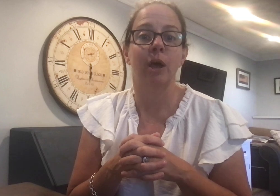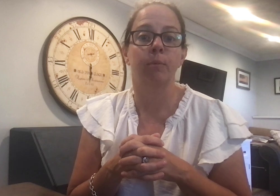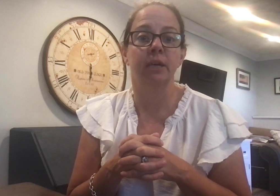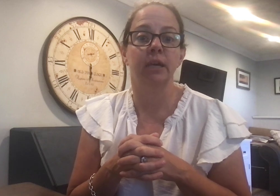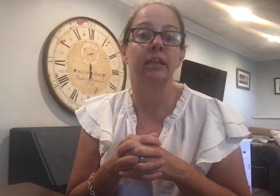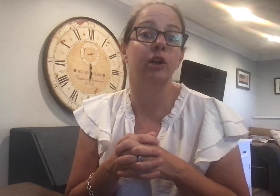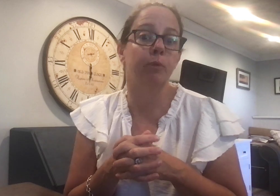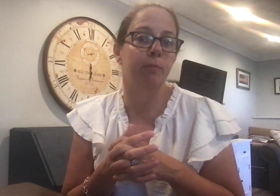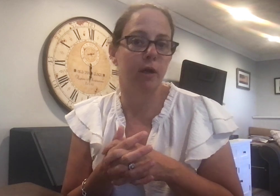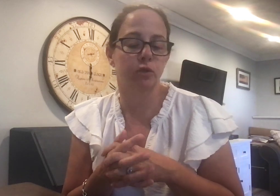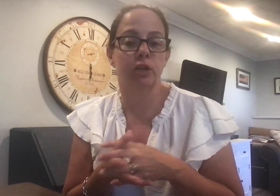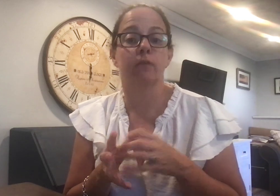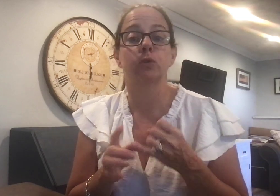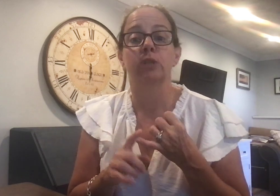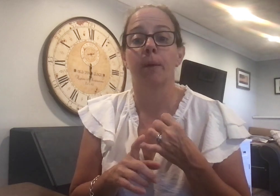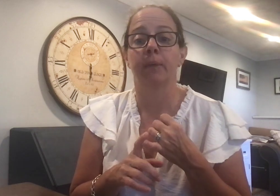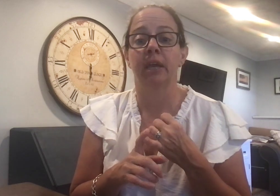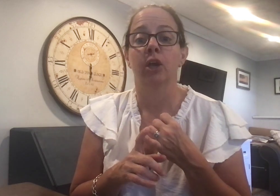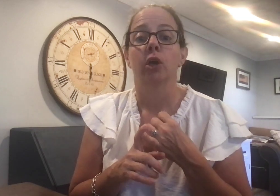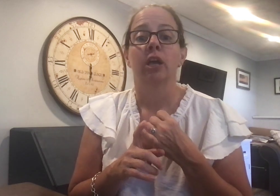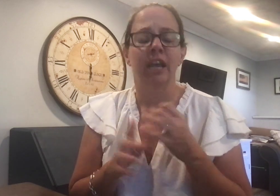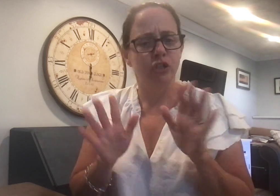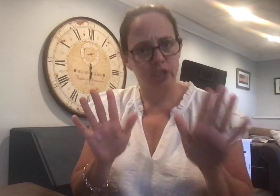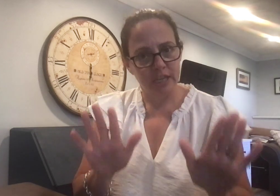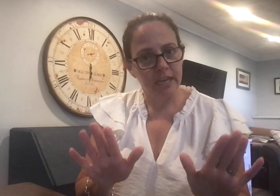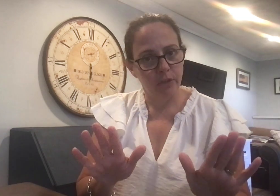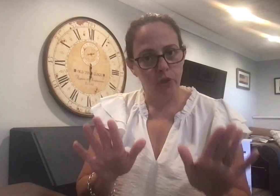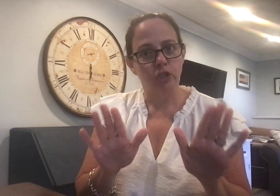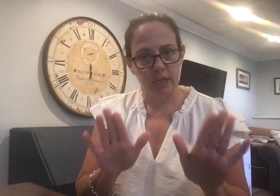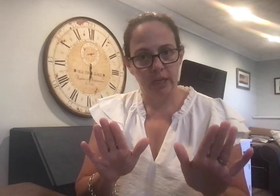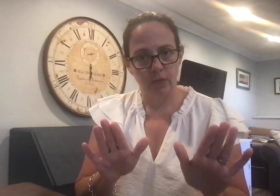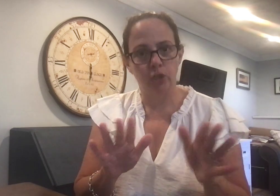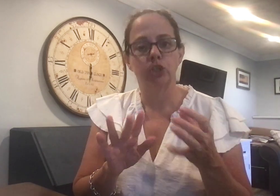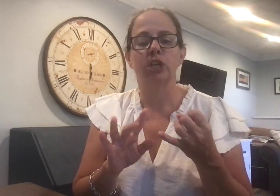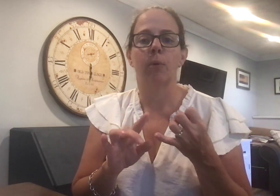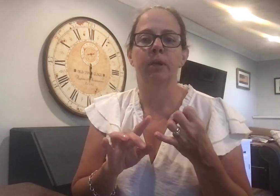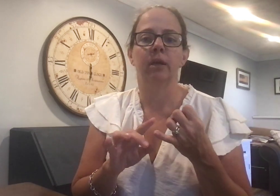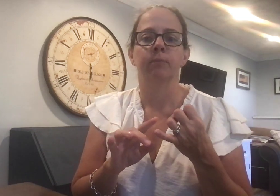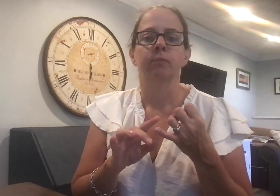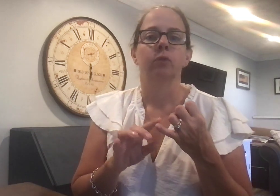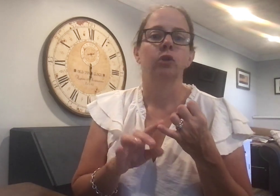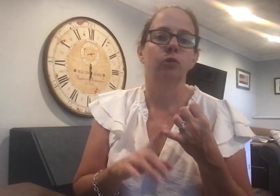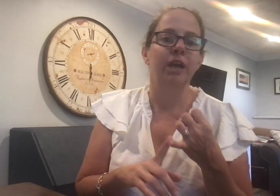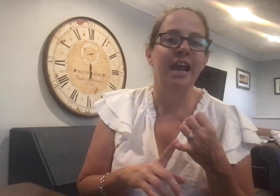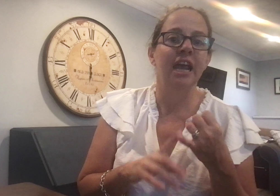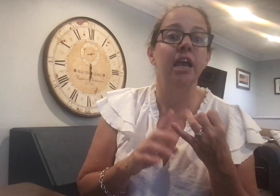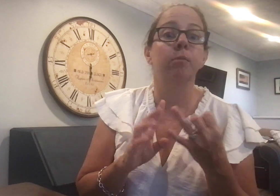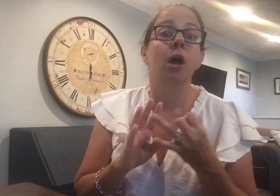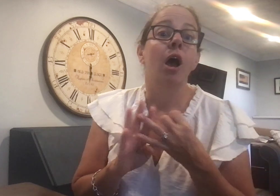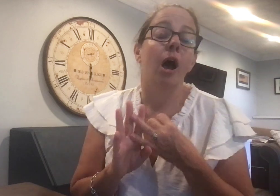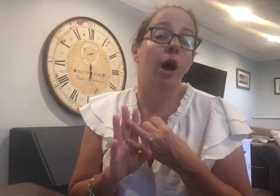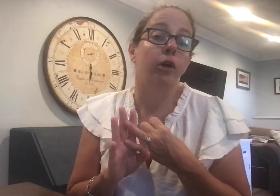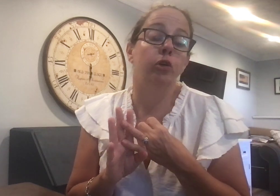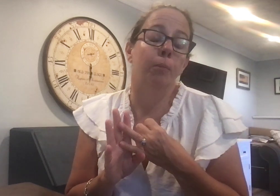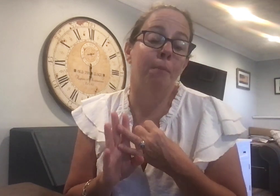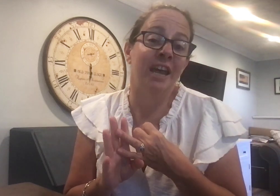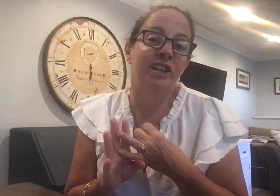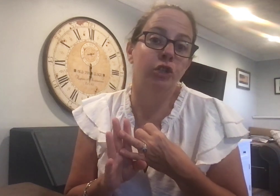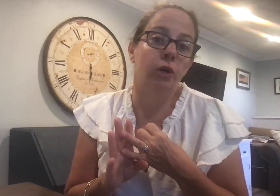me a little bit about yourself. So tell me, in English, tell me your name, your